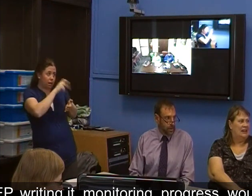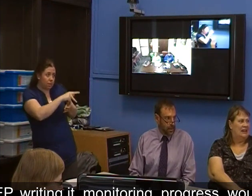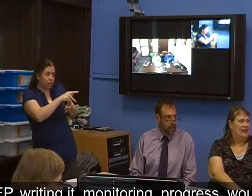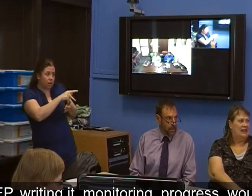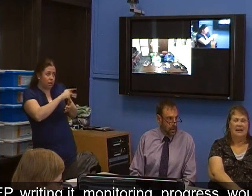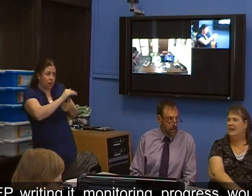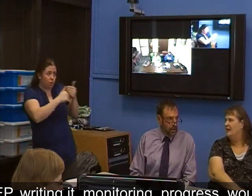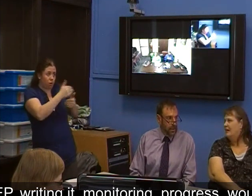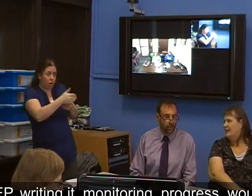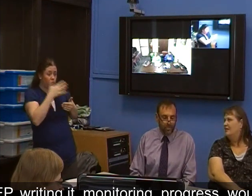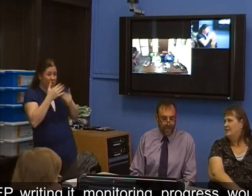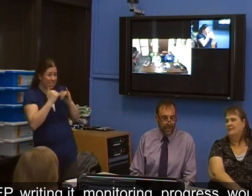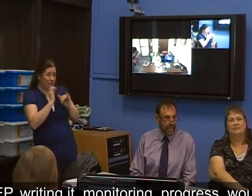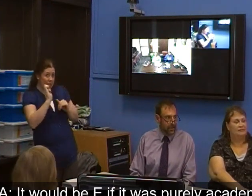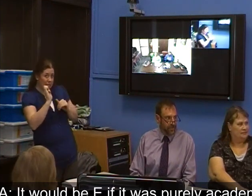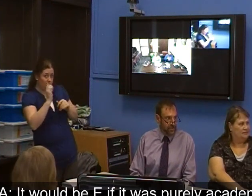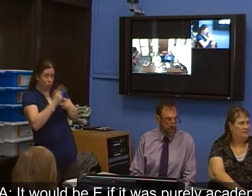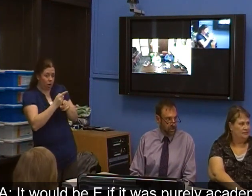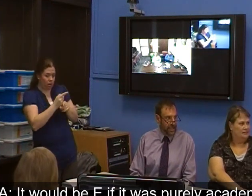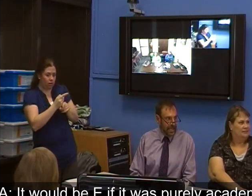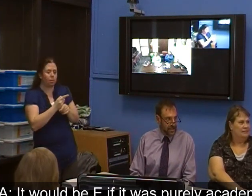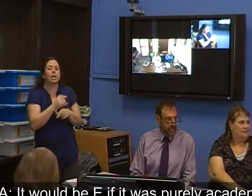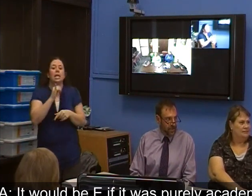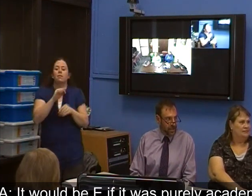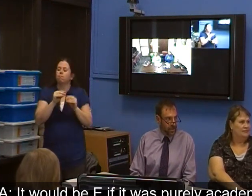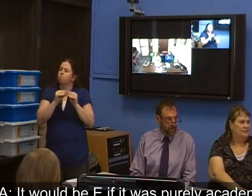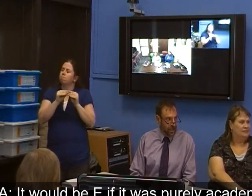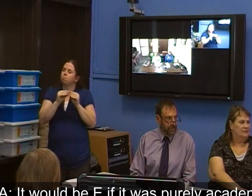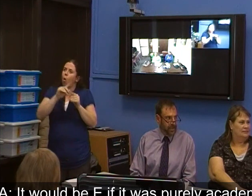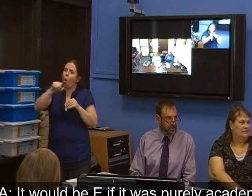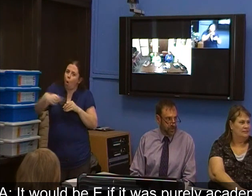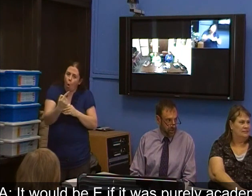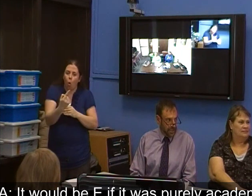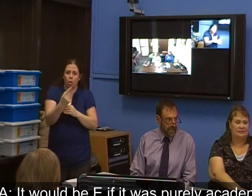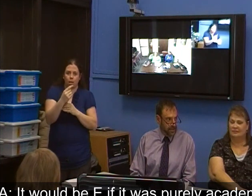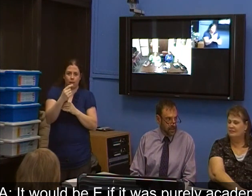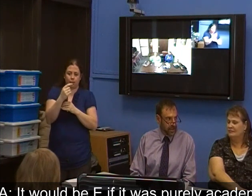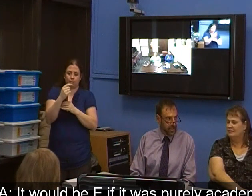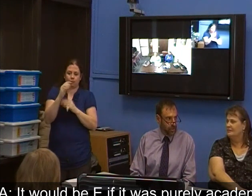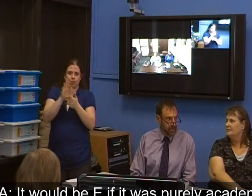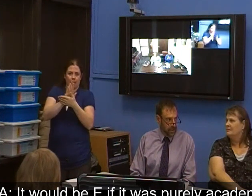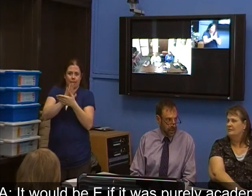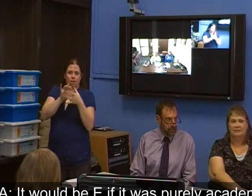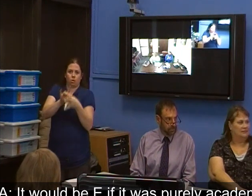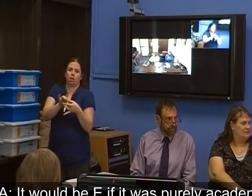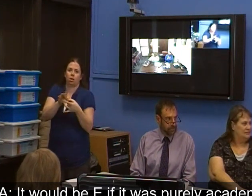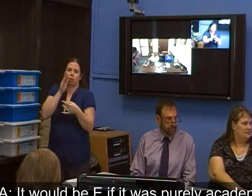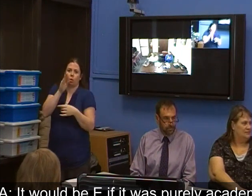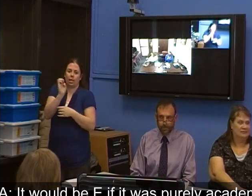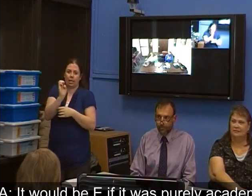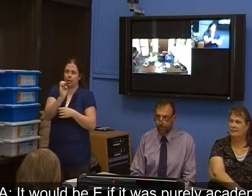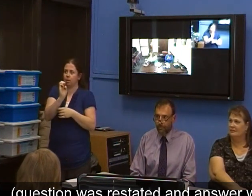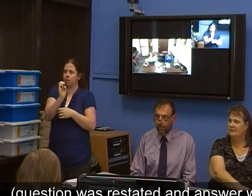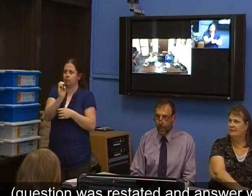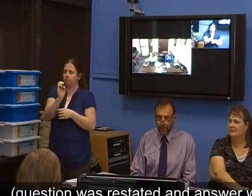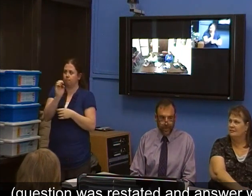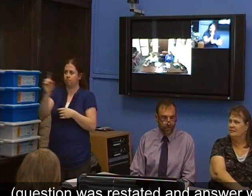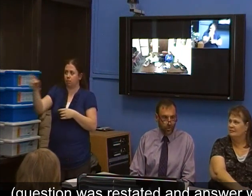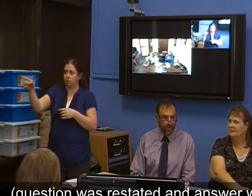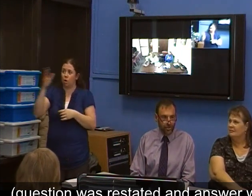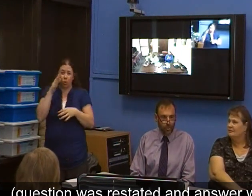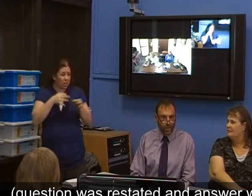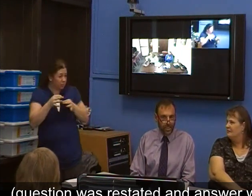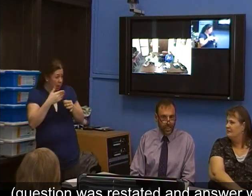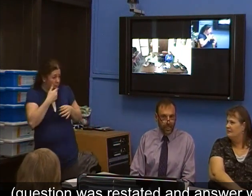still be E, correct? It would be E if it's purely academic. If your IEP is purely academic, it would be E. Explain the question. Yes, the question